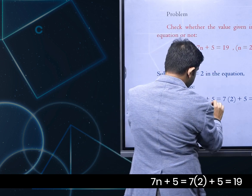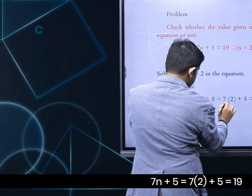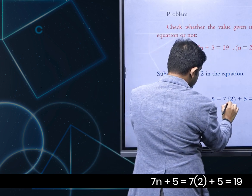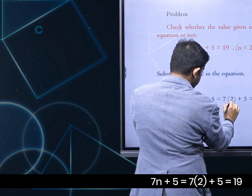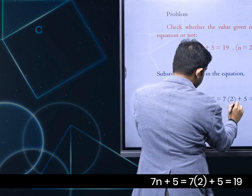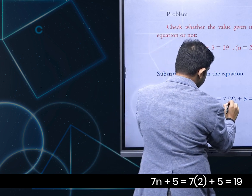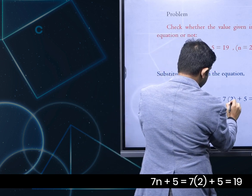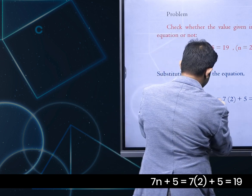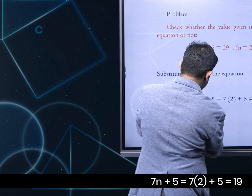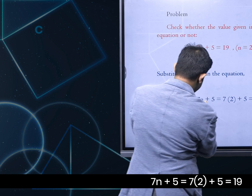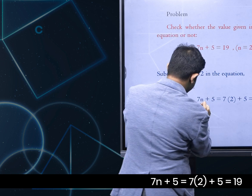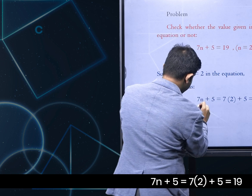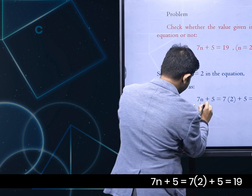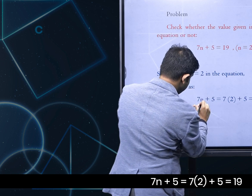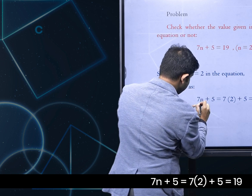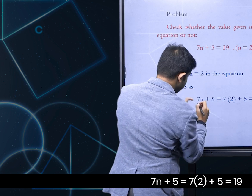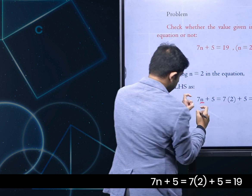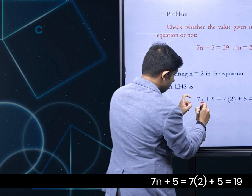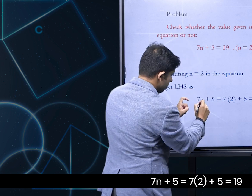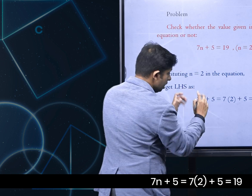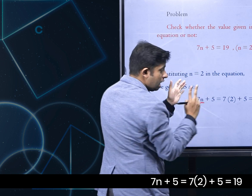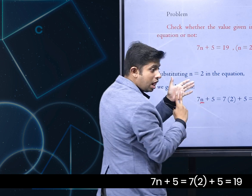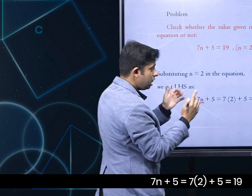7 into 2 plus 5 is equal to 19.